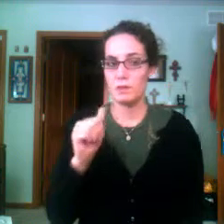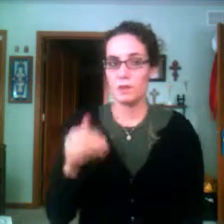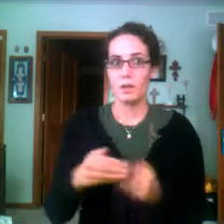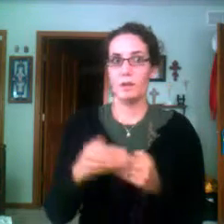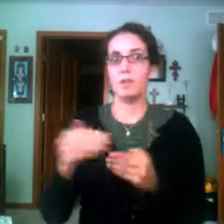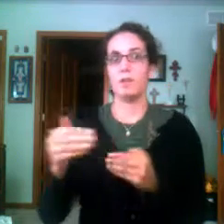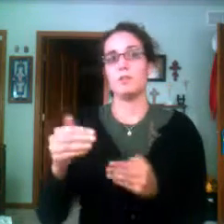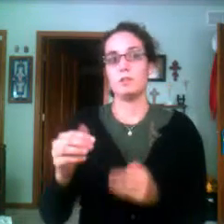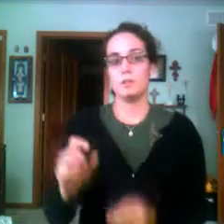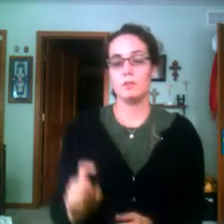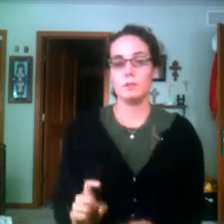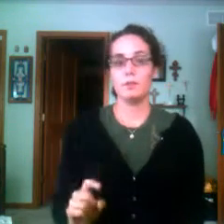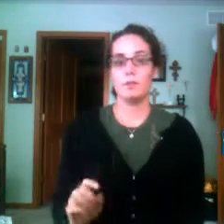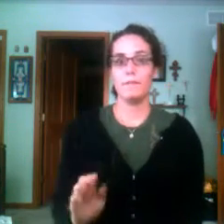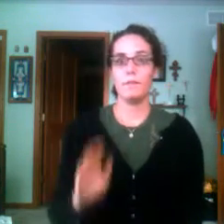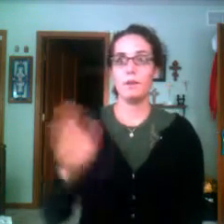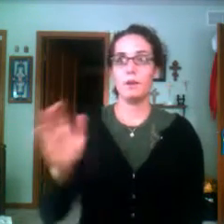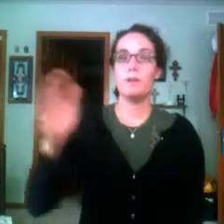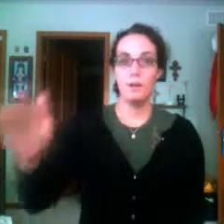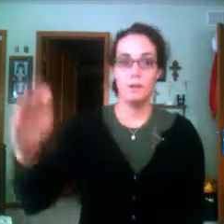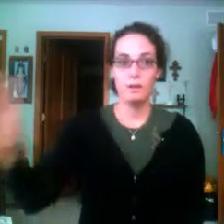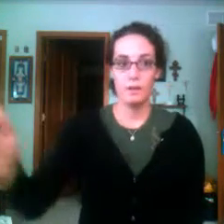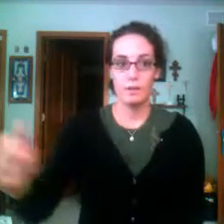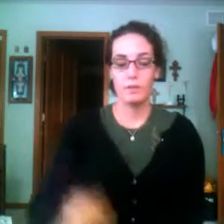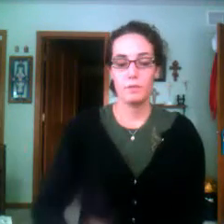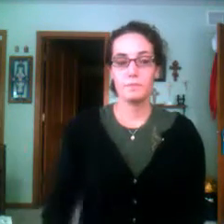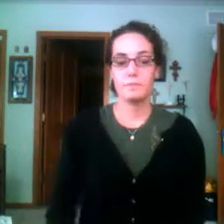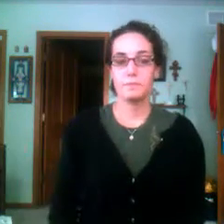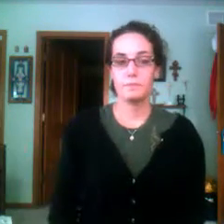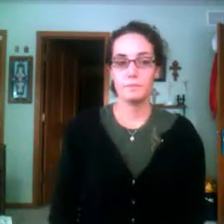ever. Yeah. Oh, sorry.